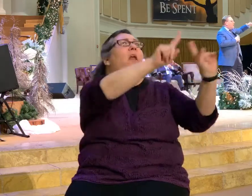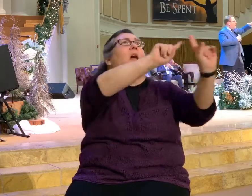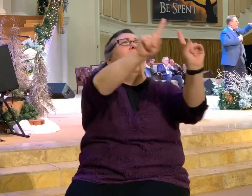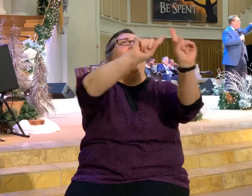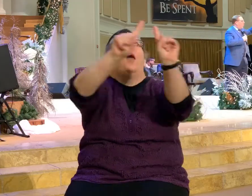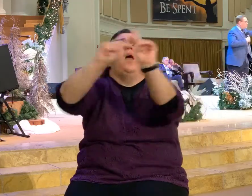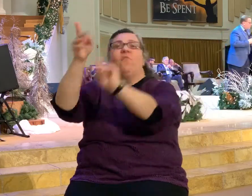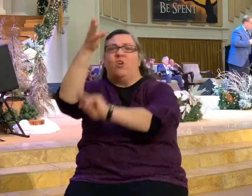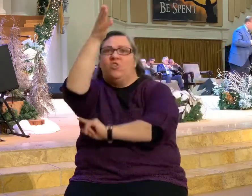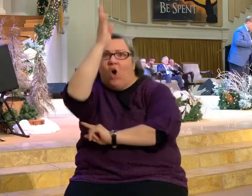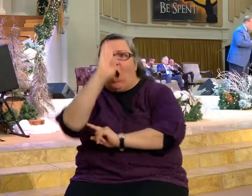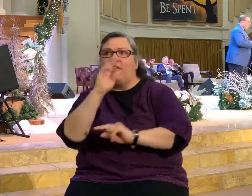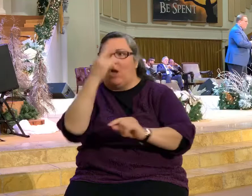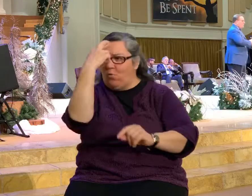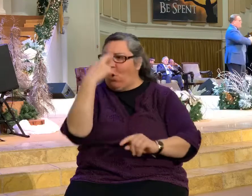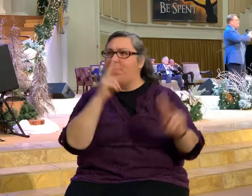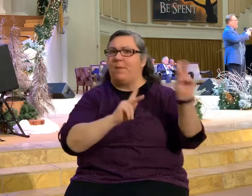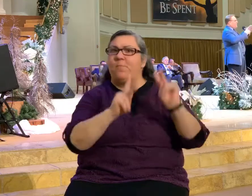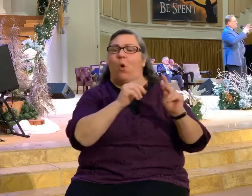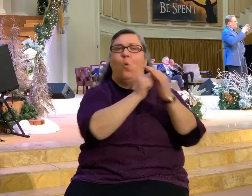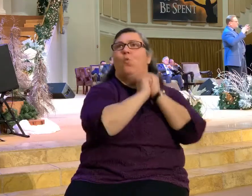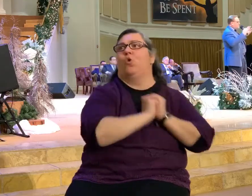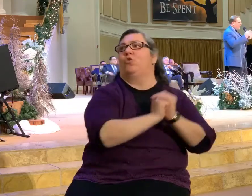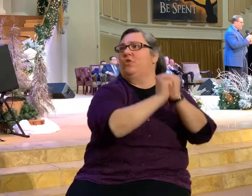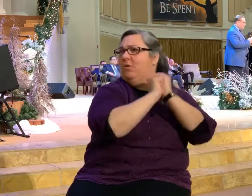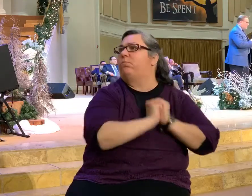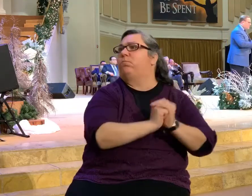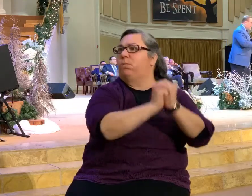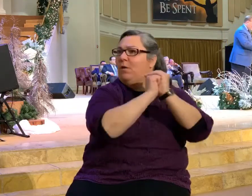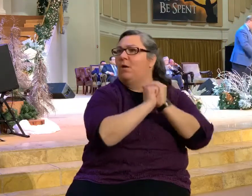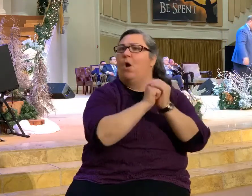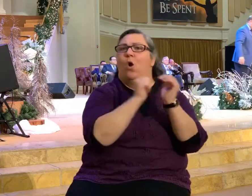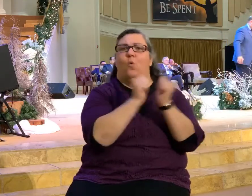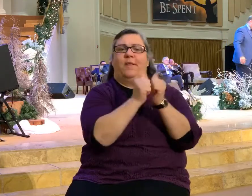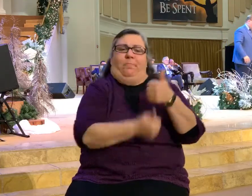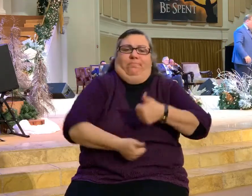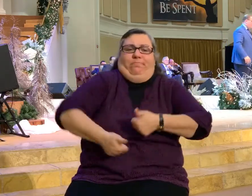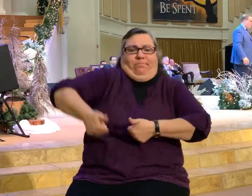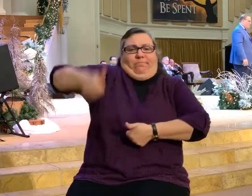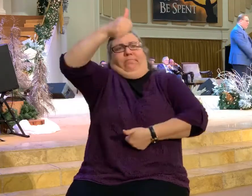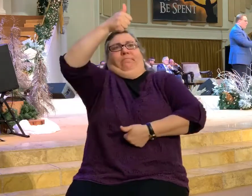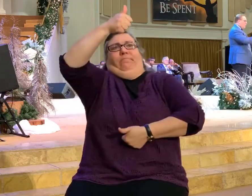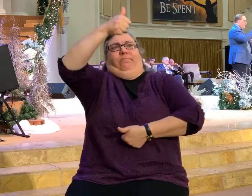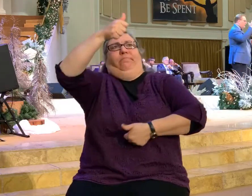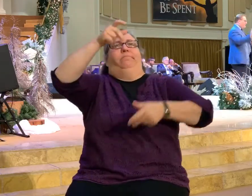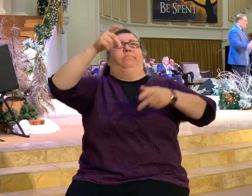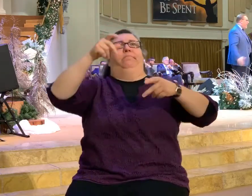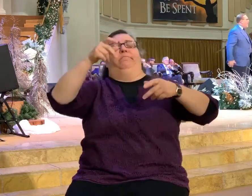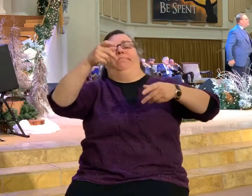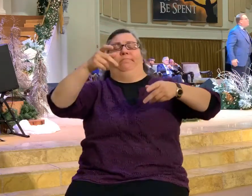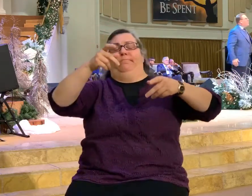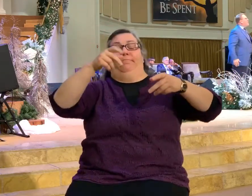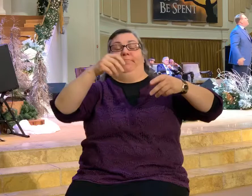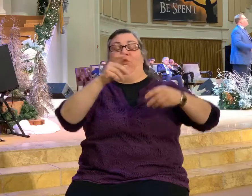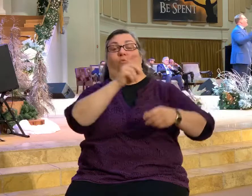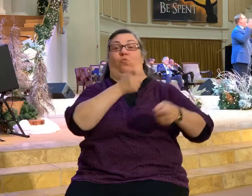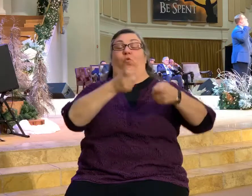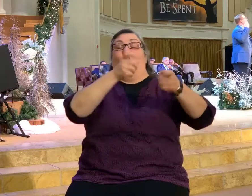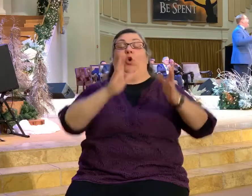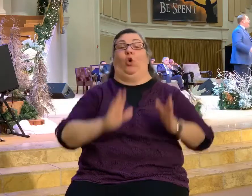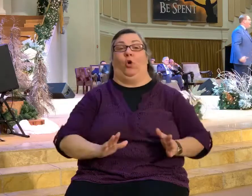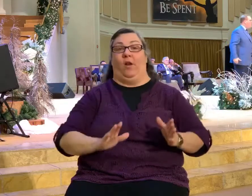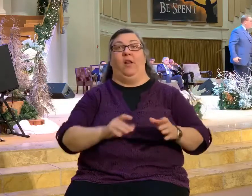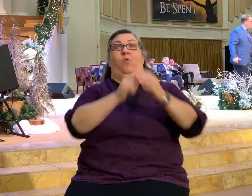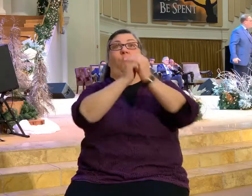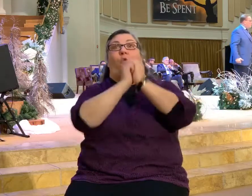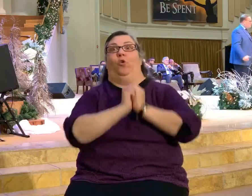Rome worshipped. And with its Pontifex Maximus, as they worship not only these gods, but whatever god